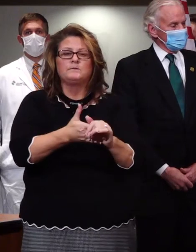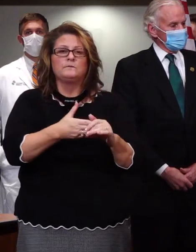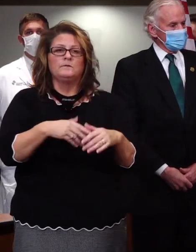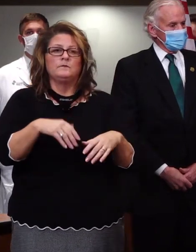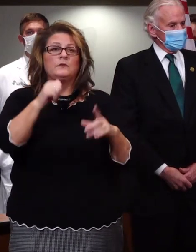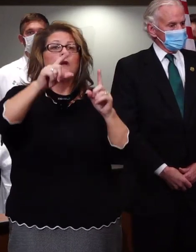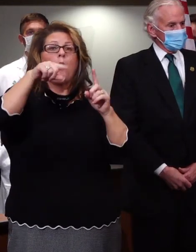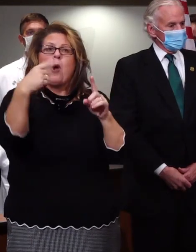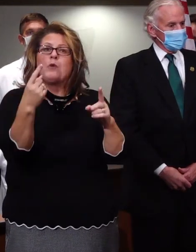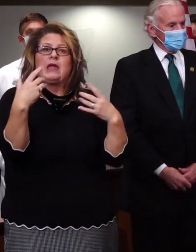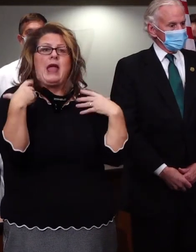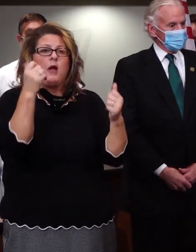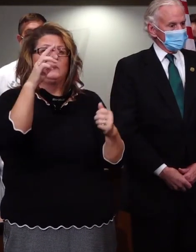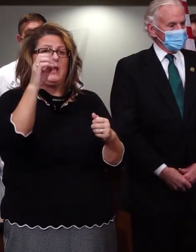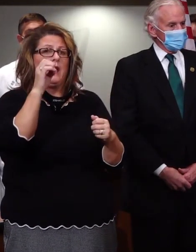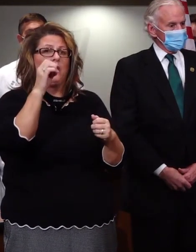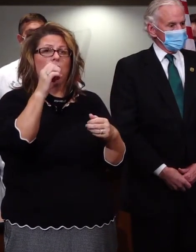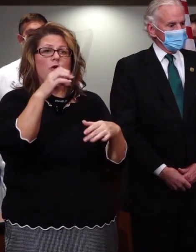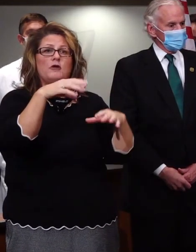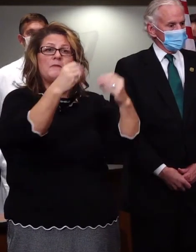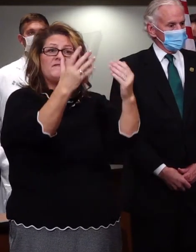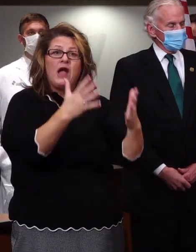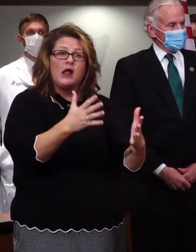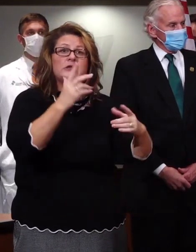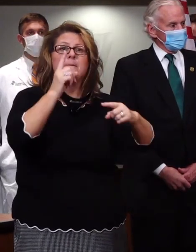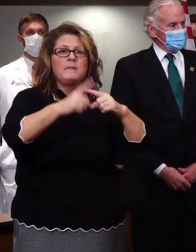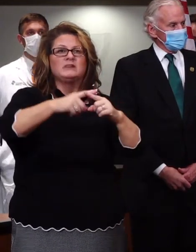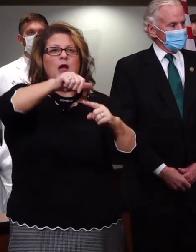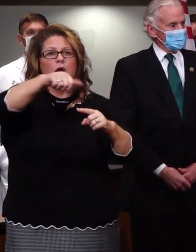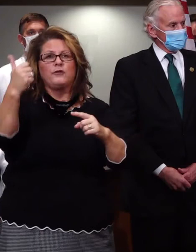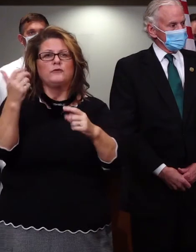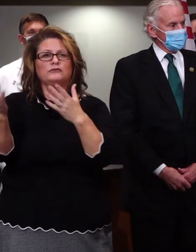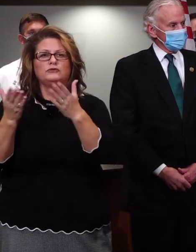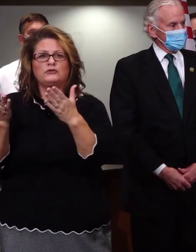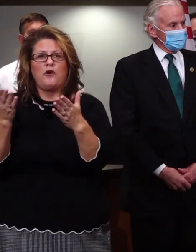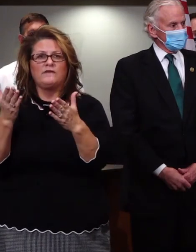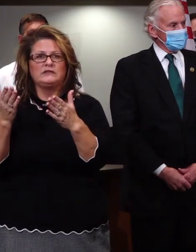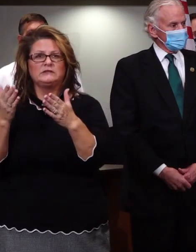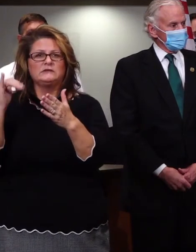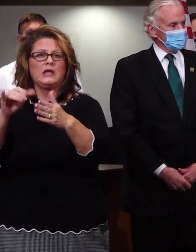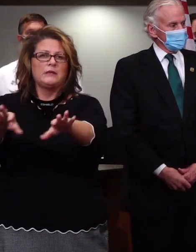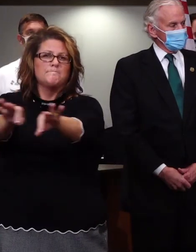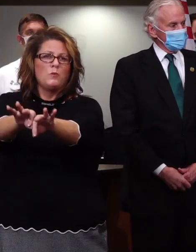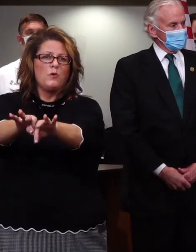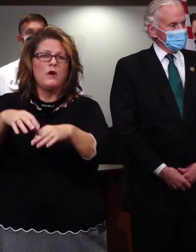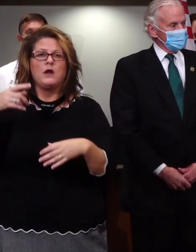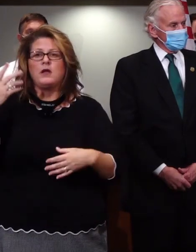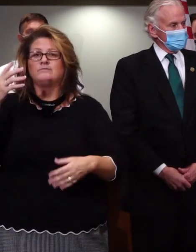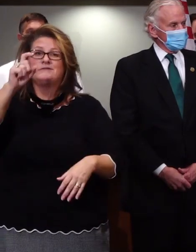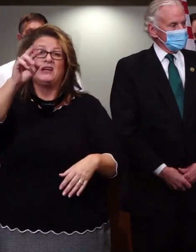healthcare providers, but those who provide other services within healthcare facilities that are essential for